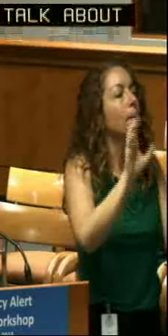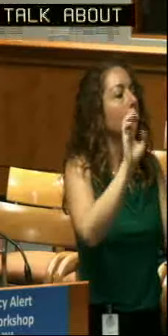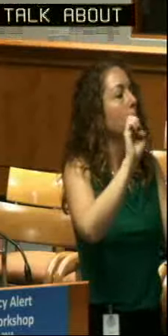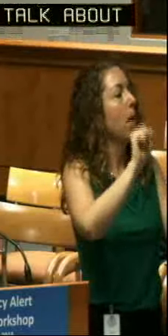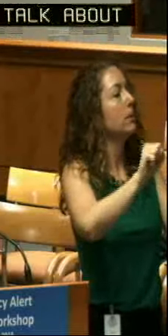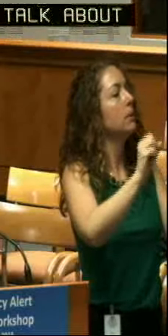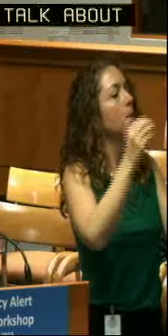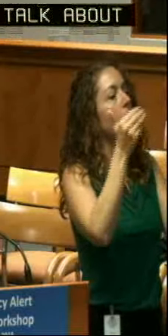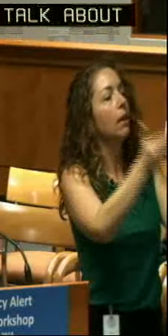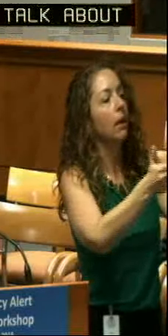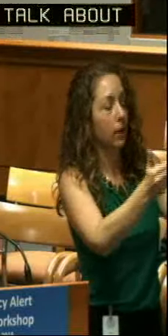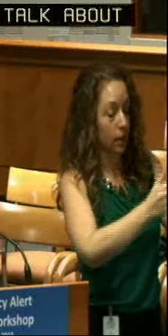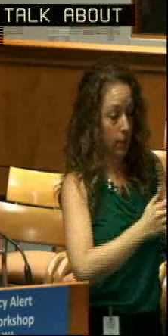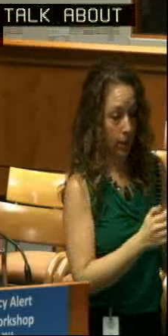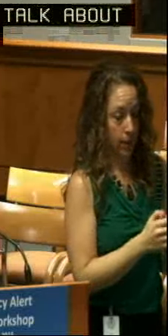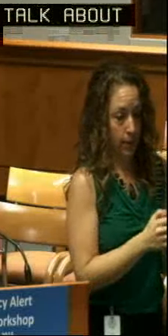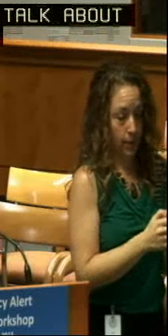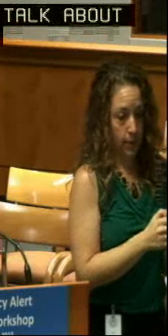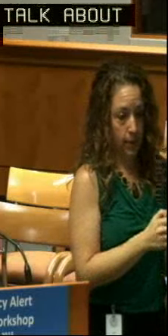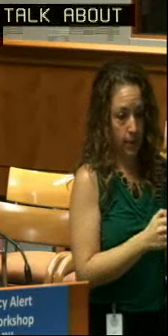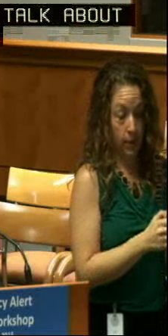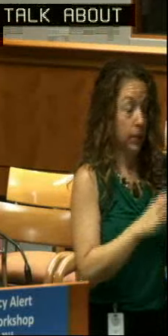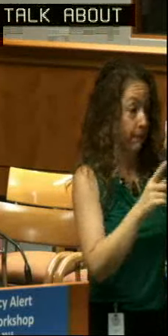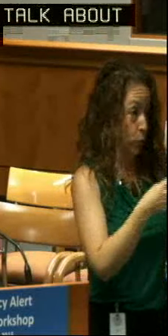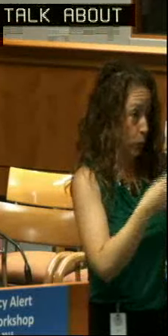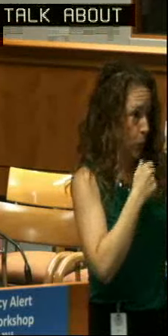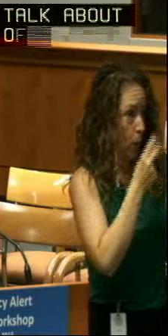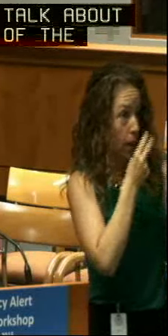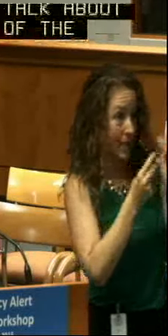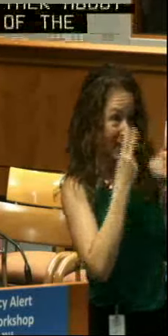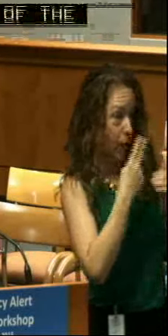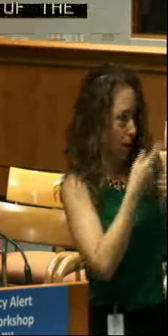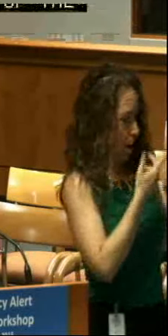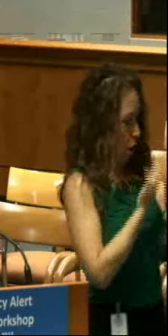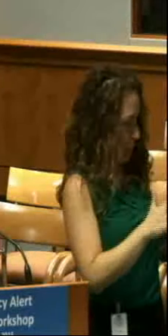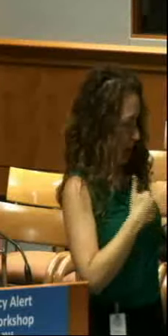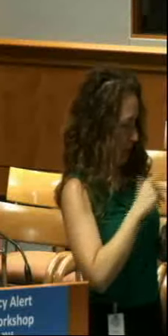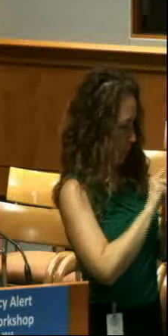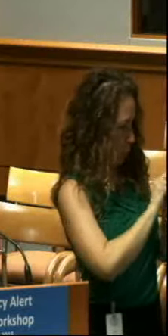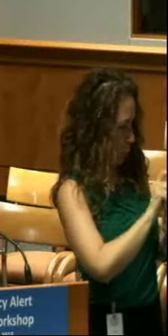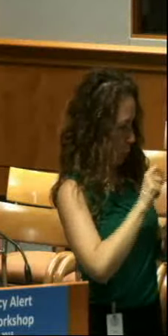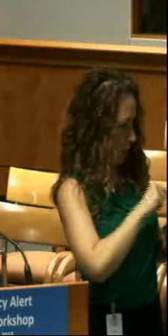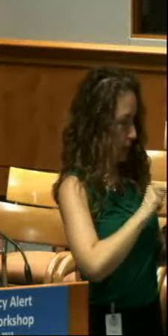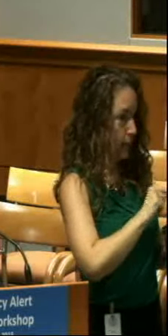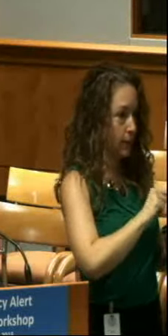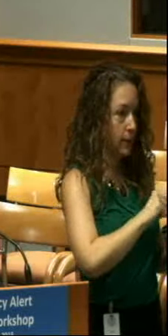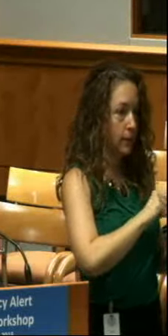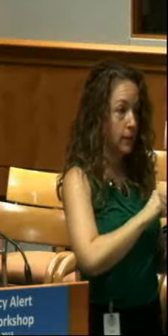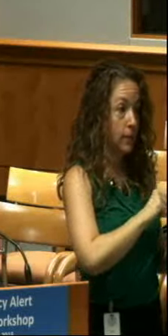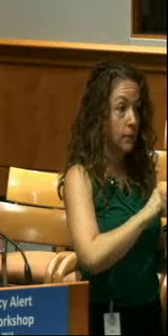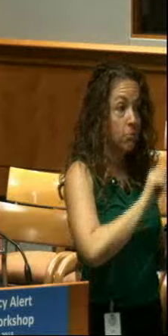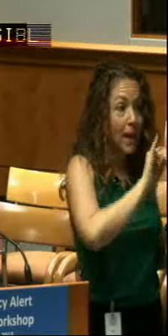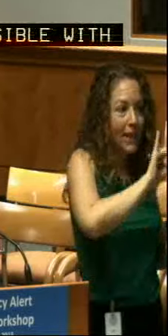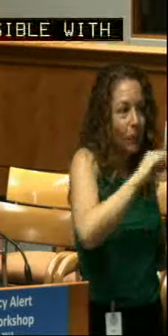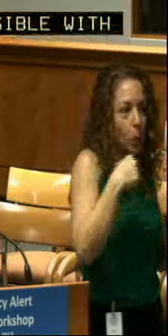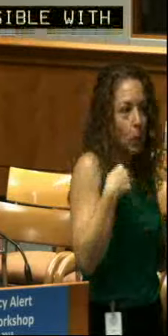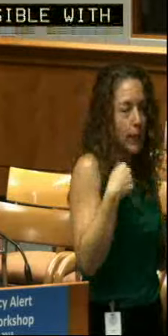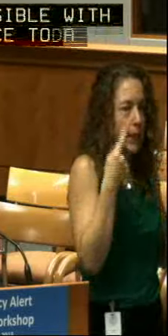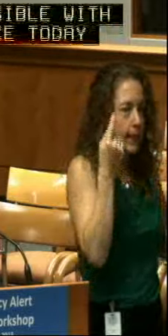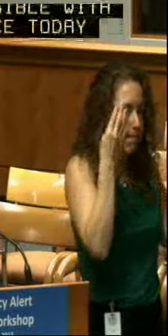the art of the possible with tools that are in place today that if we just have the